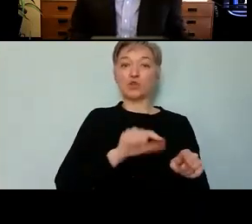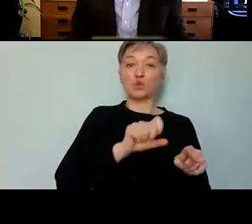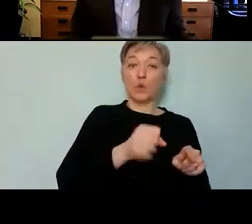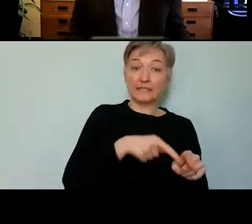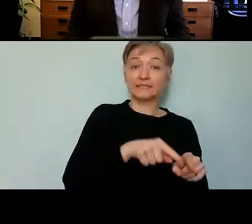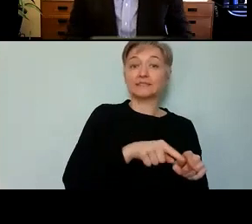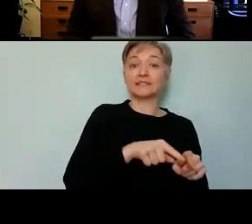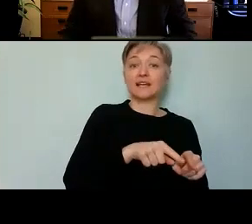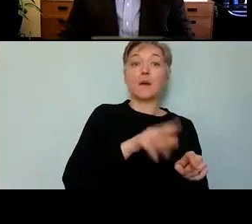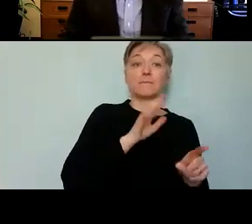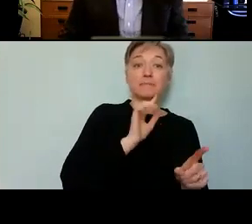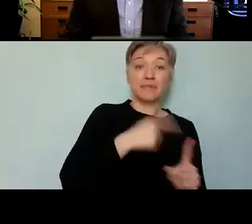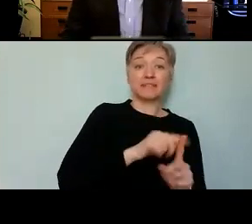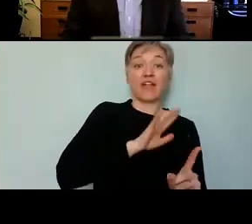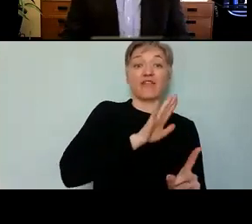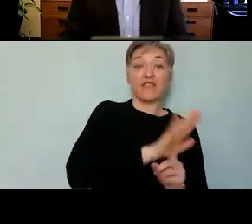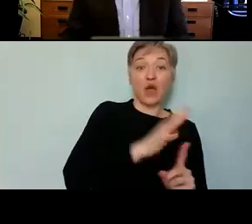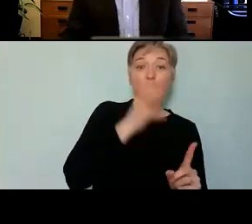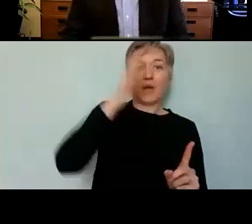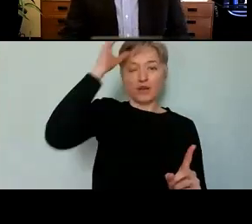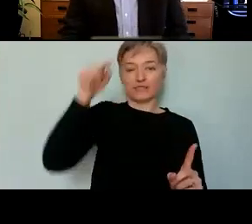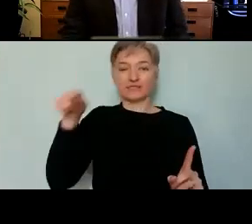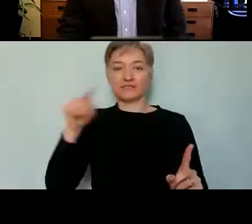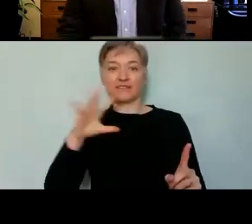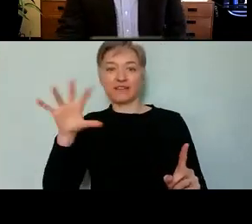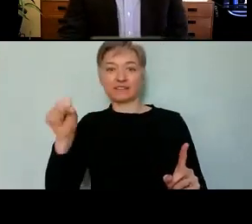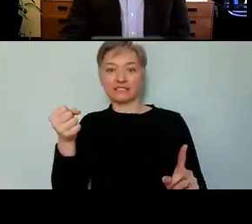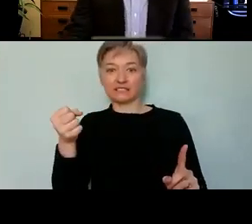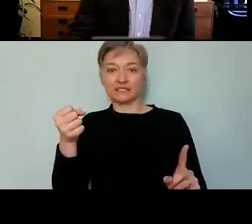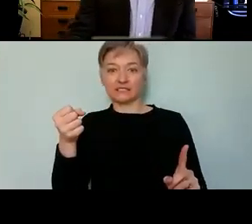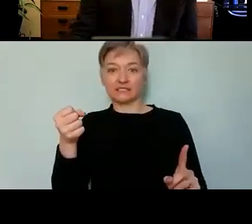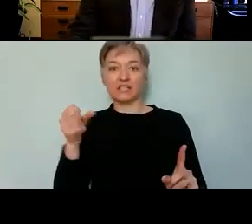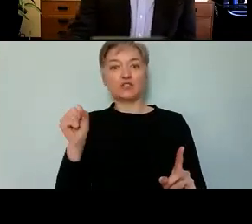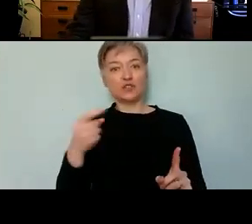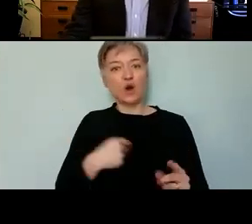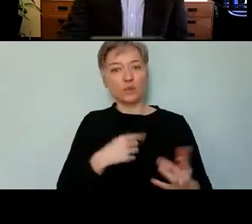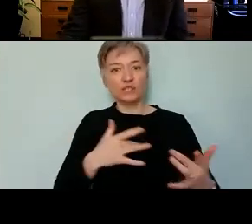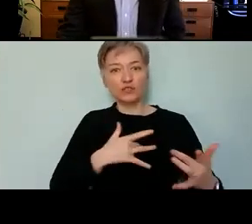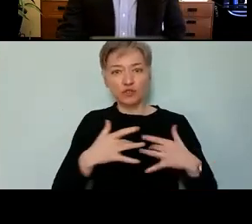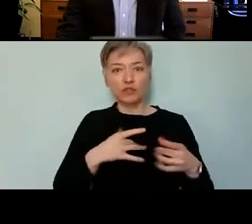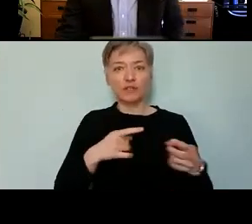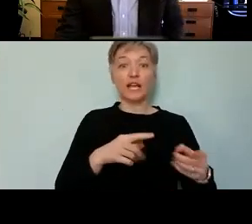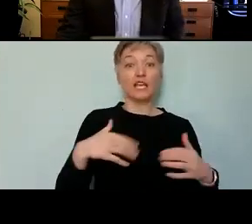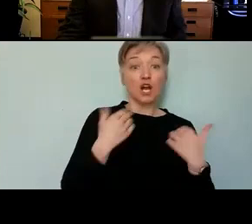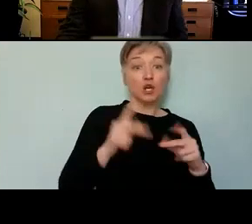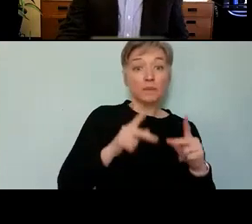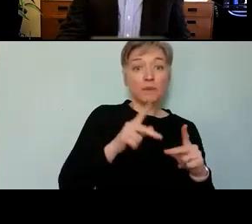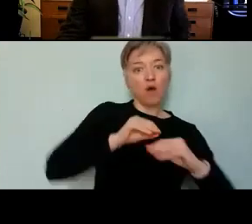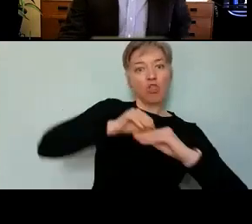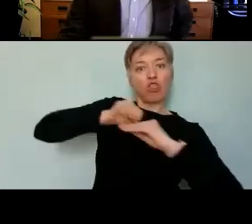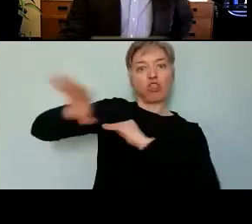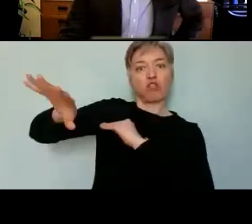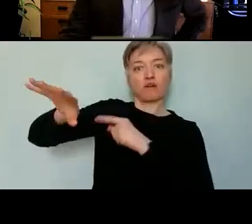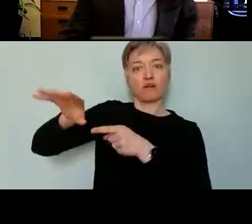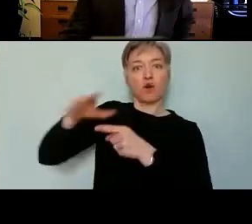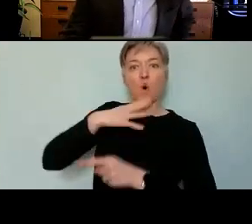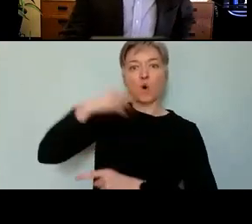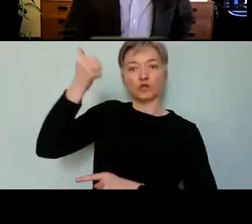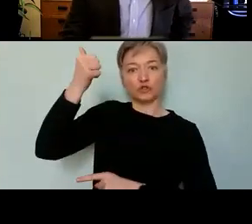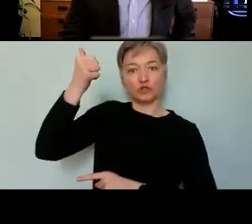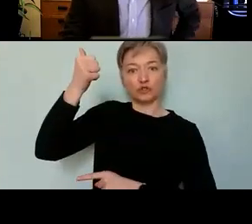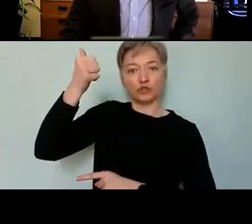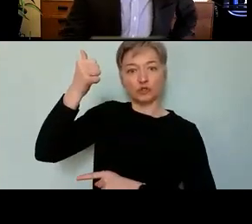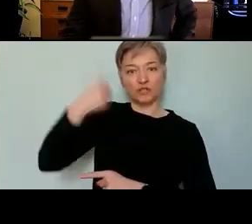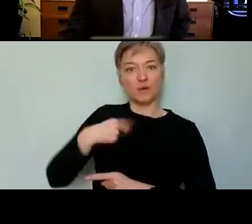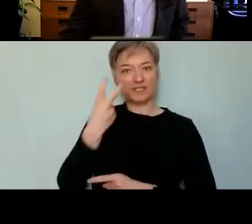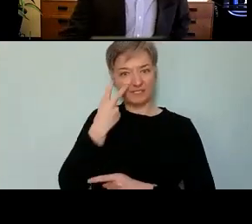very concerned, about spread from the younger generations to our older generations, is because we've seen it pretty clearly in households. They